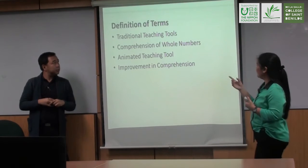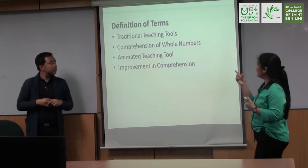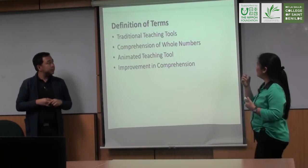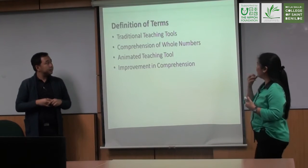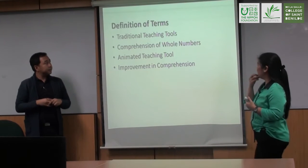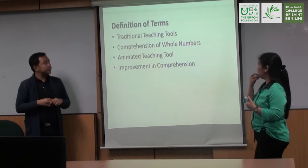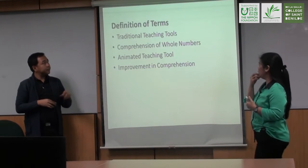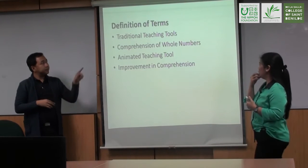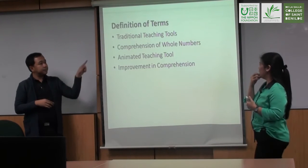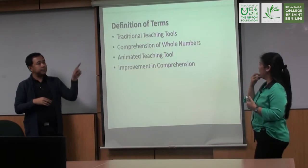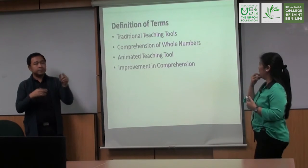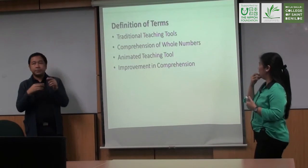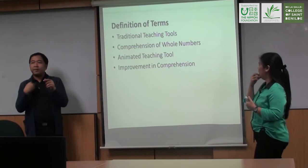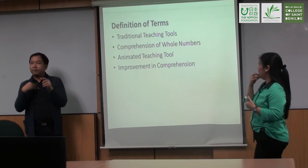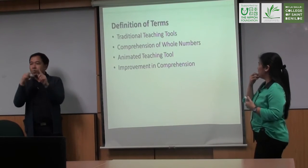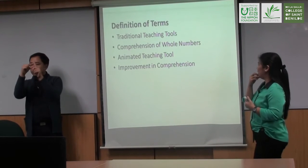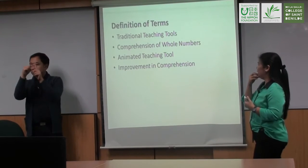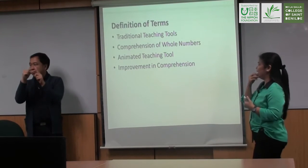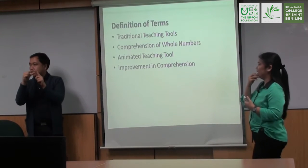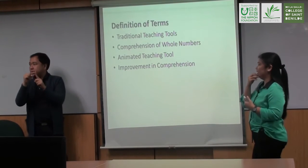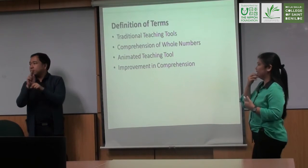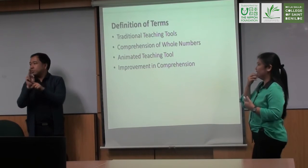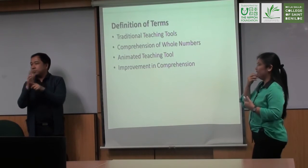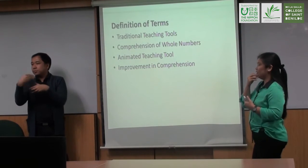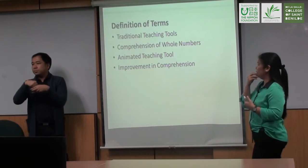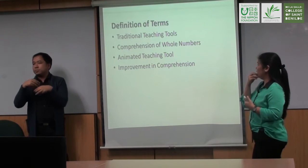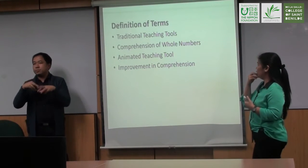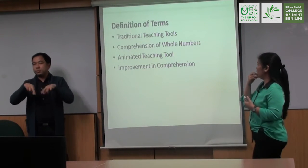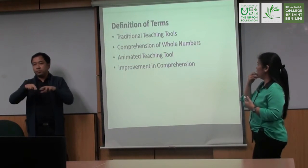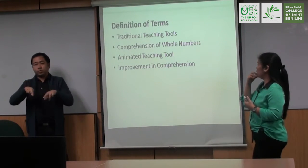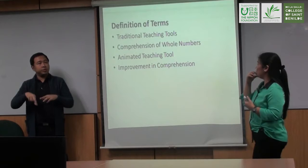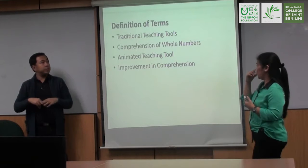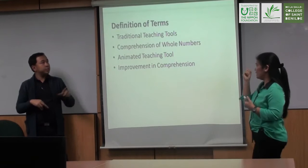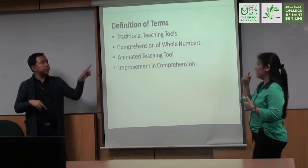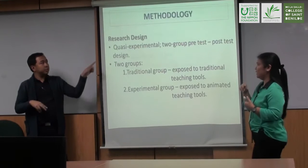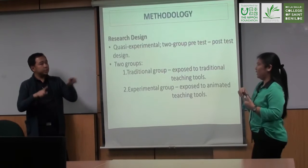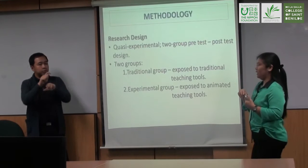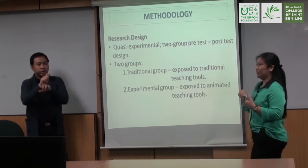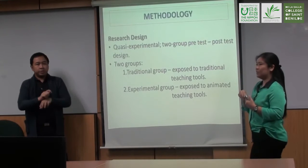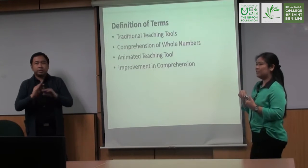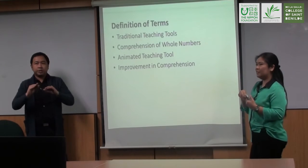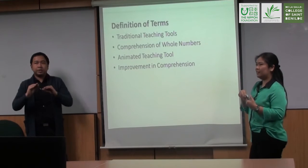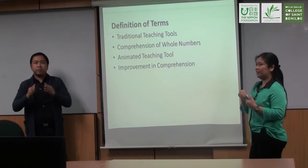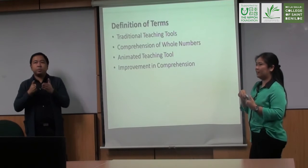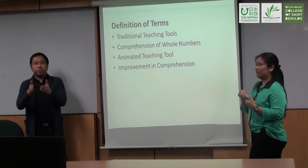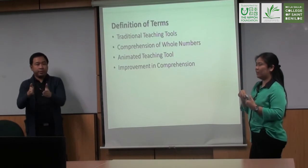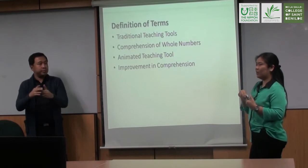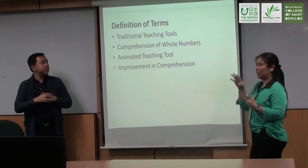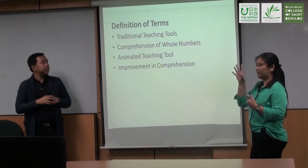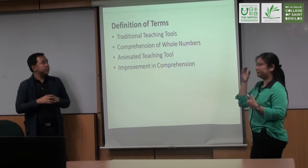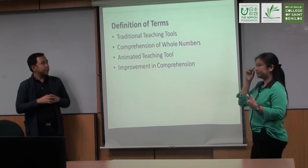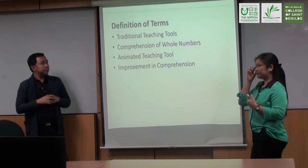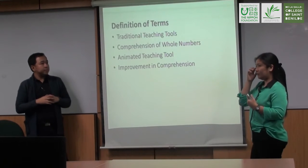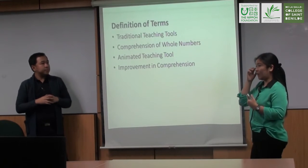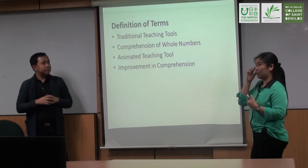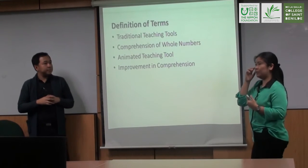So here are some terms that used in the study. So traditional teaching tools, those are the